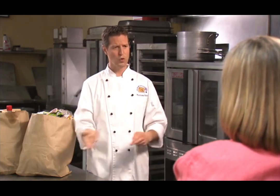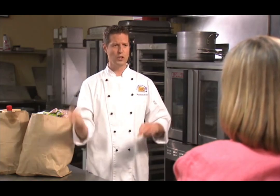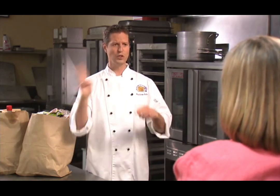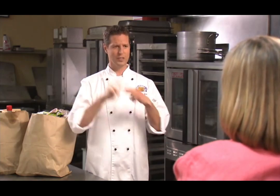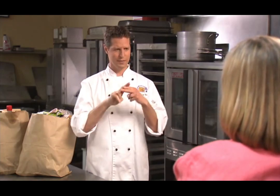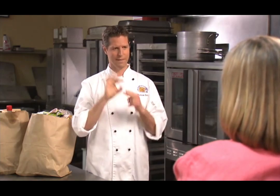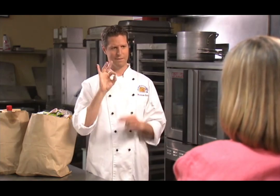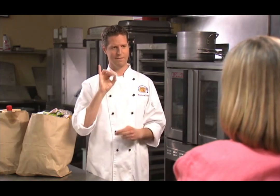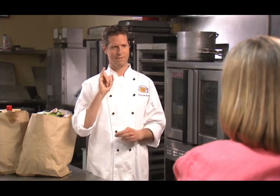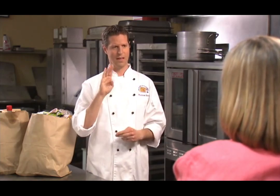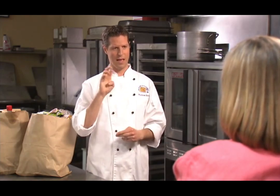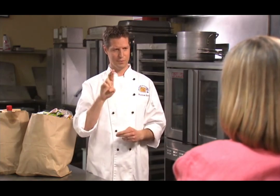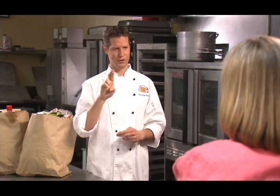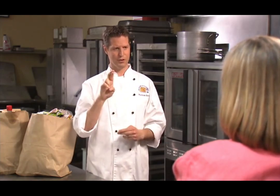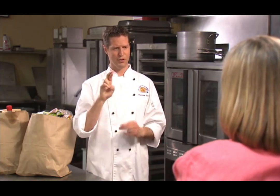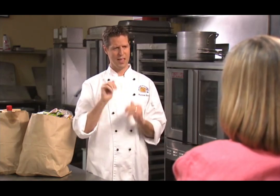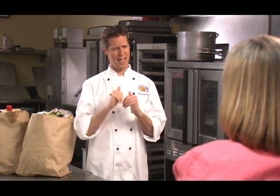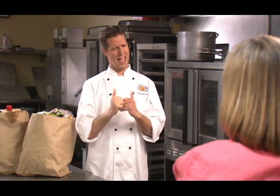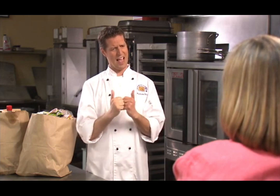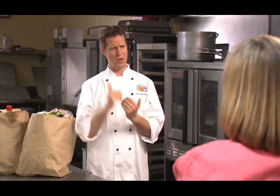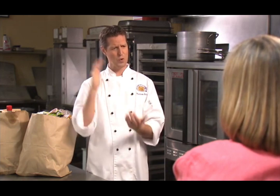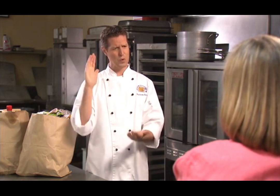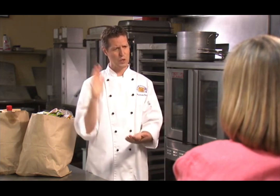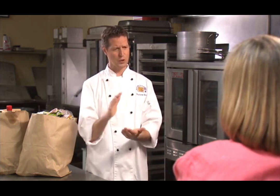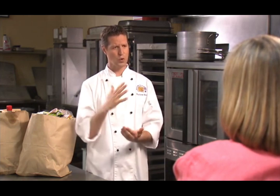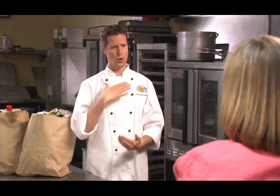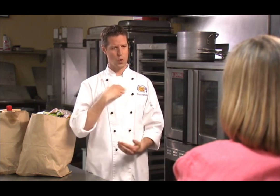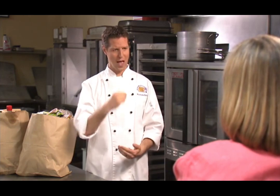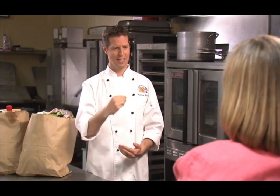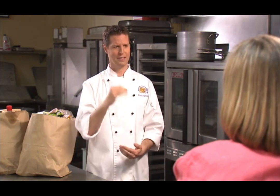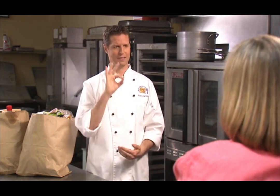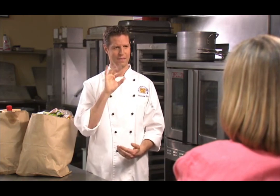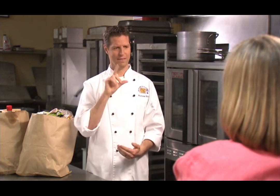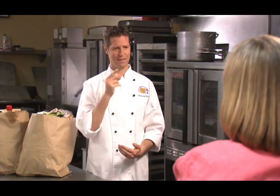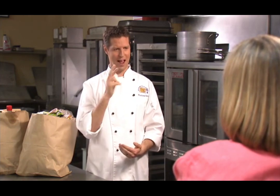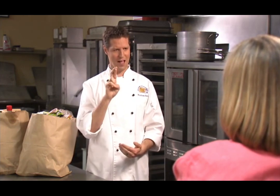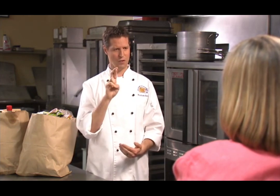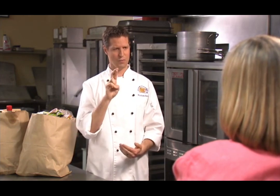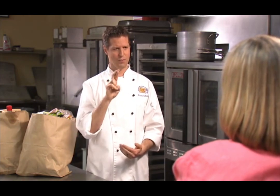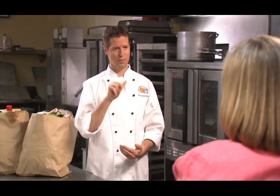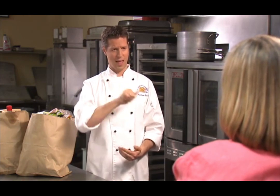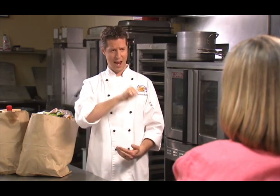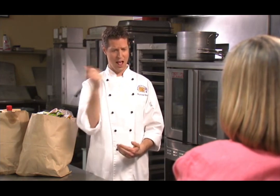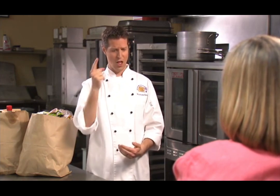I can increase fiber by replacing half of the white flour in the recipe